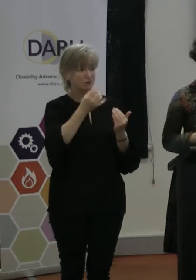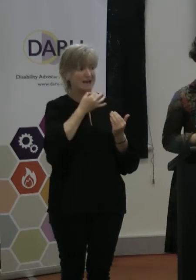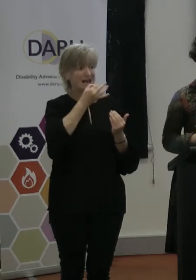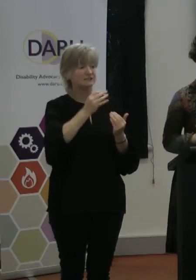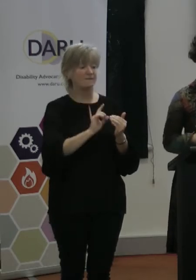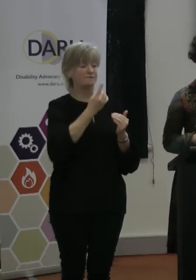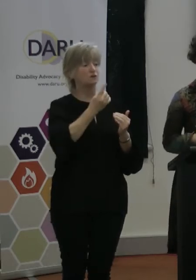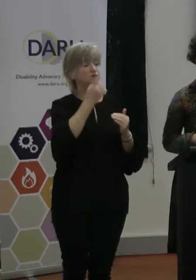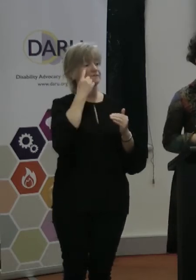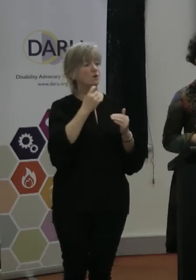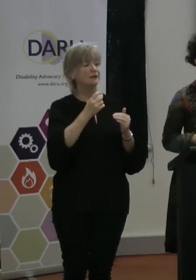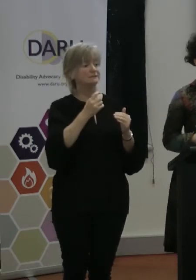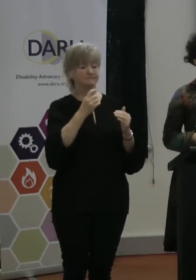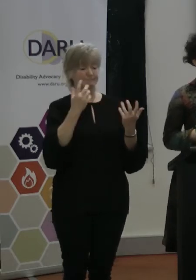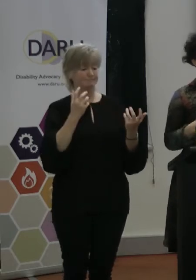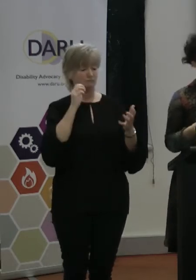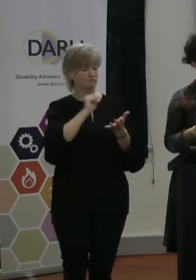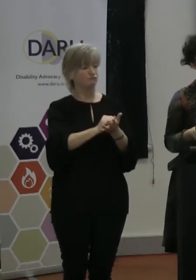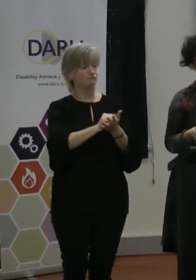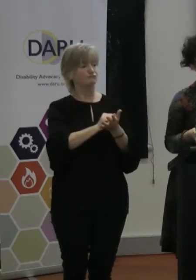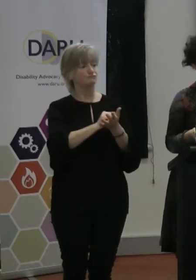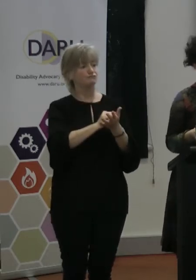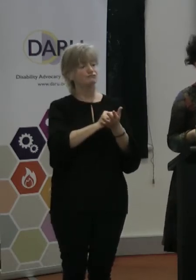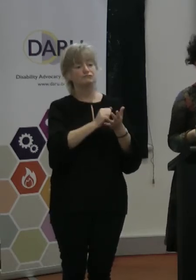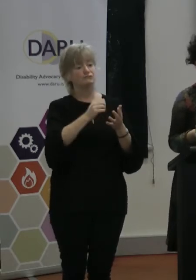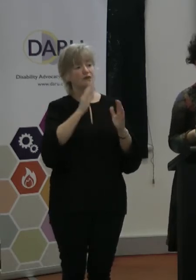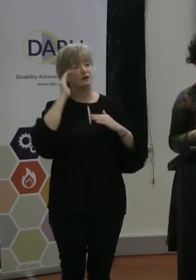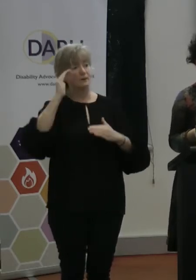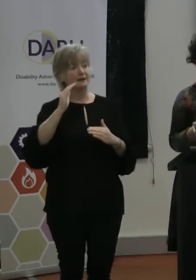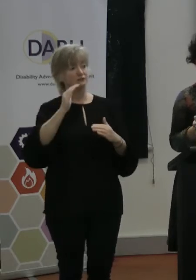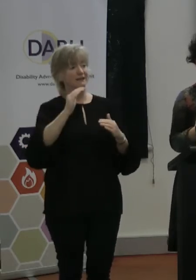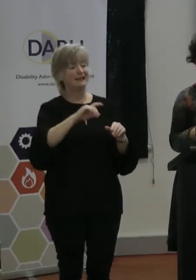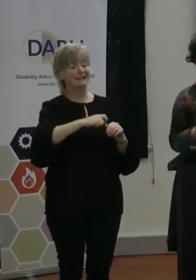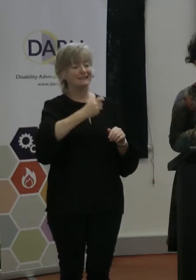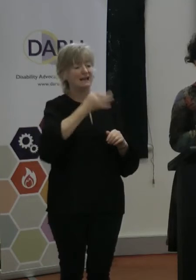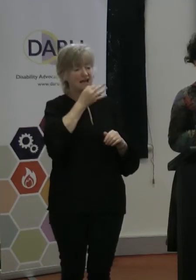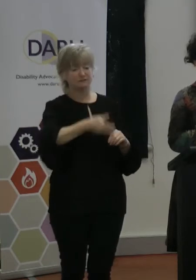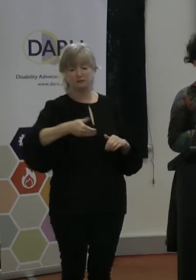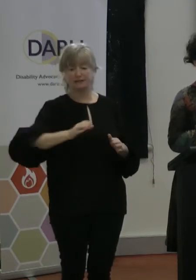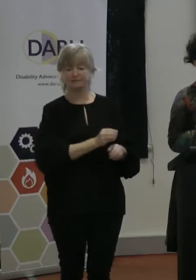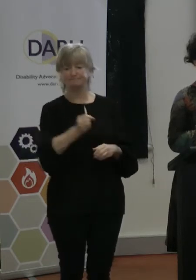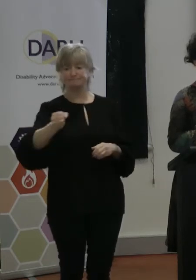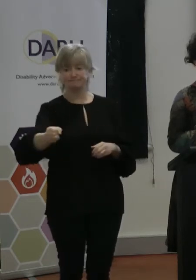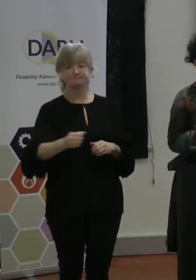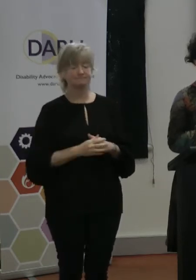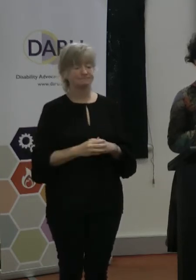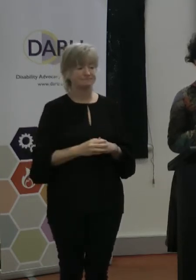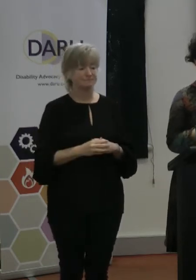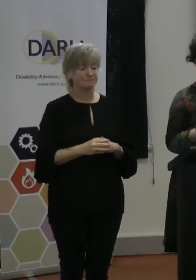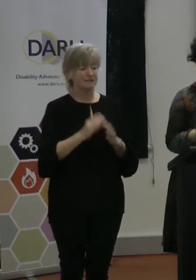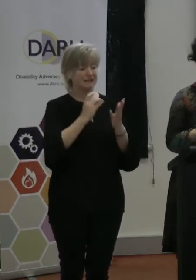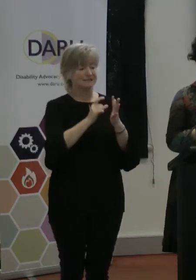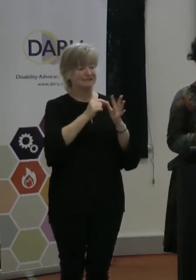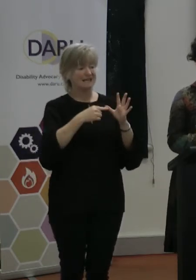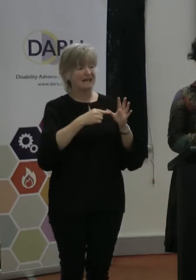them suitable temporary accommodation. There are also notification requirements that an SDA provider needs